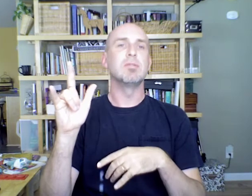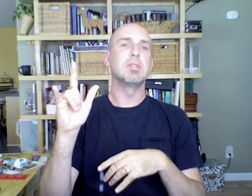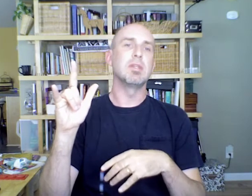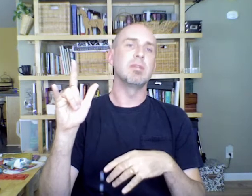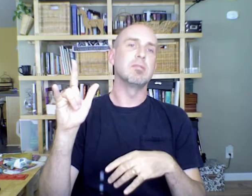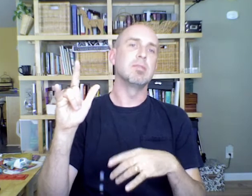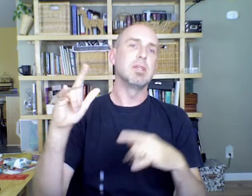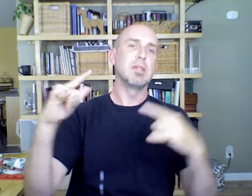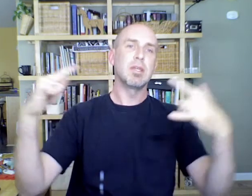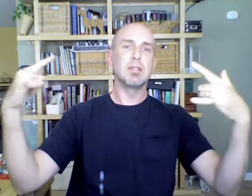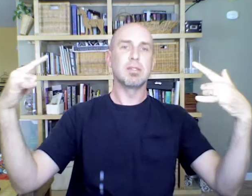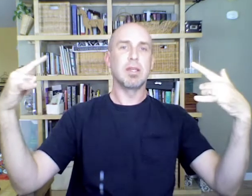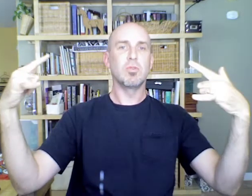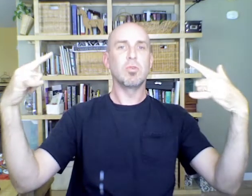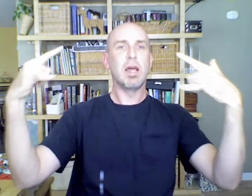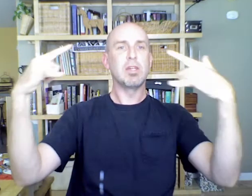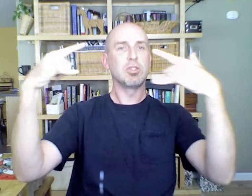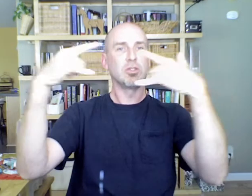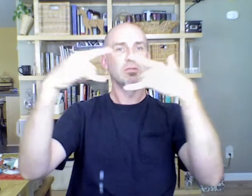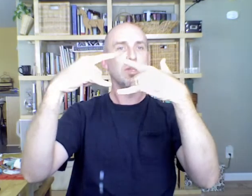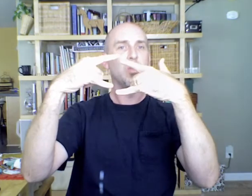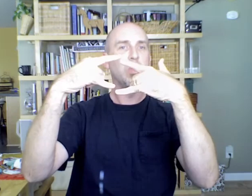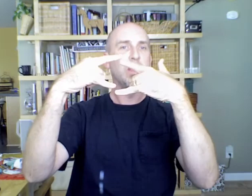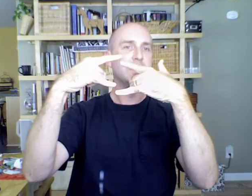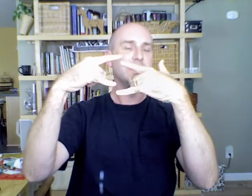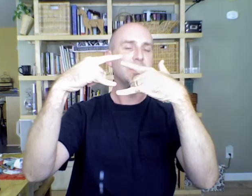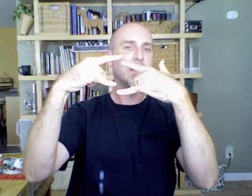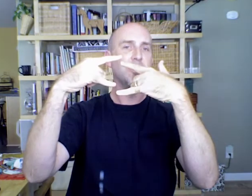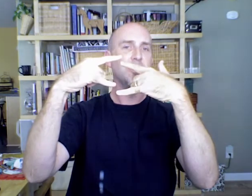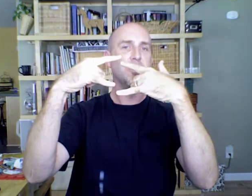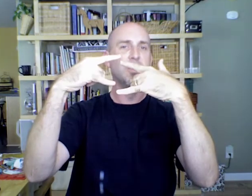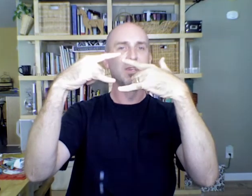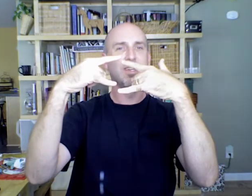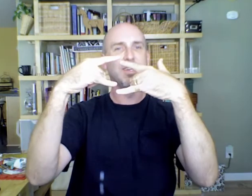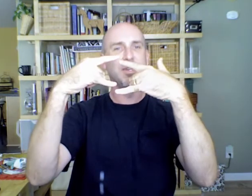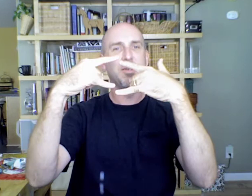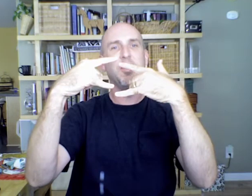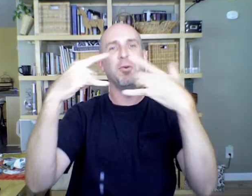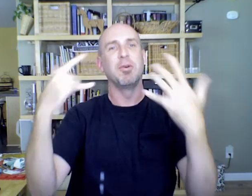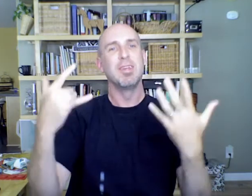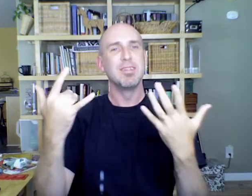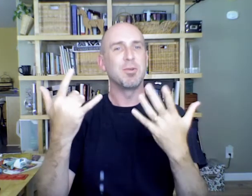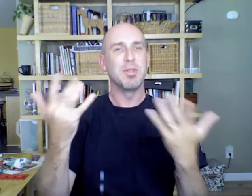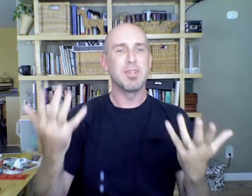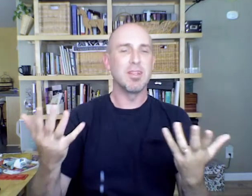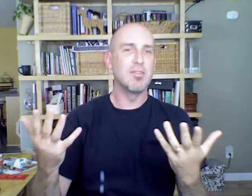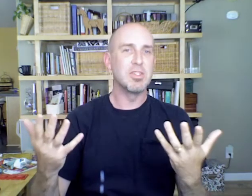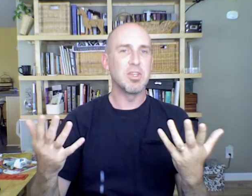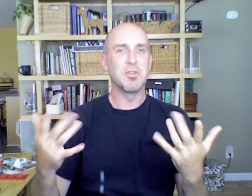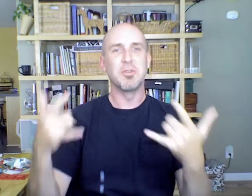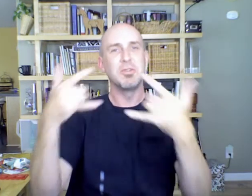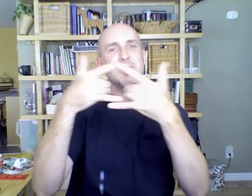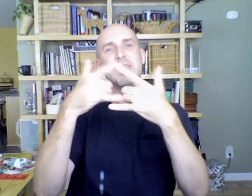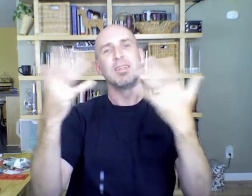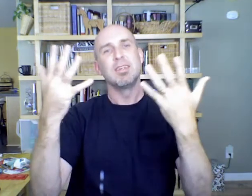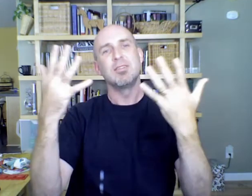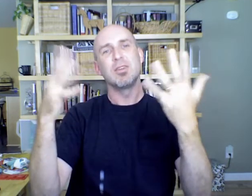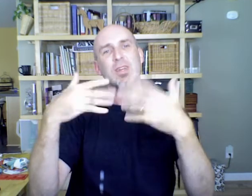seen kids like crash airplanes together, showing that they love each other. There's all kinds